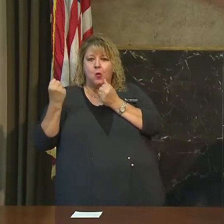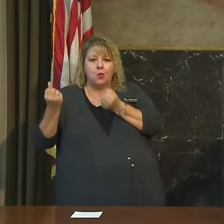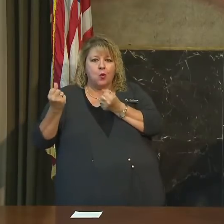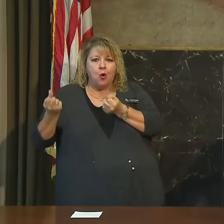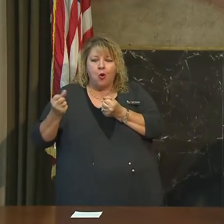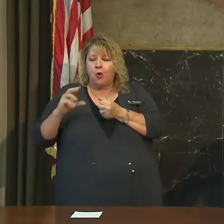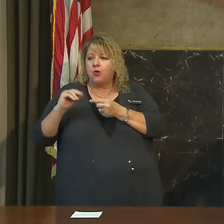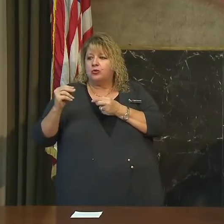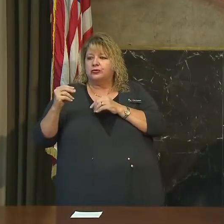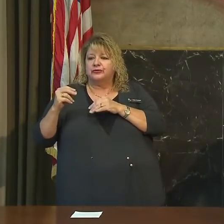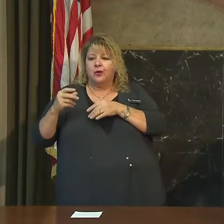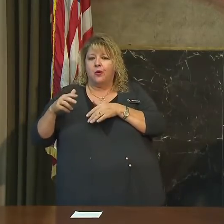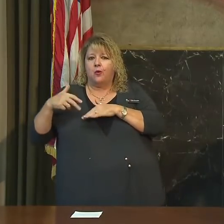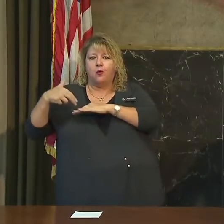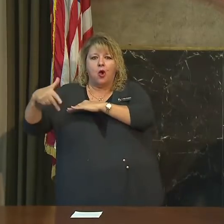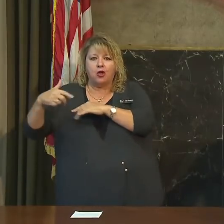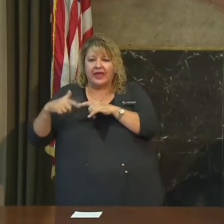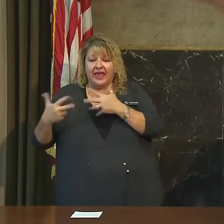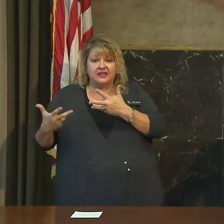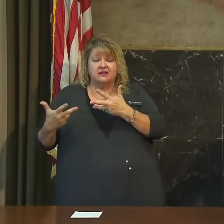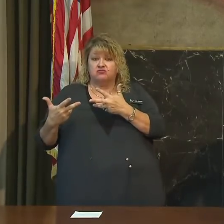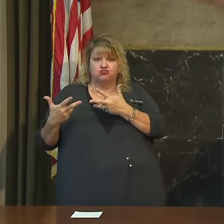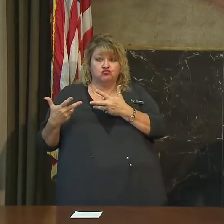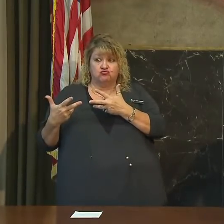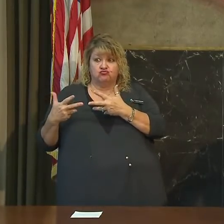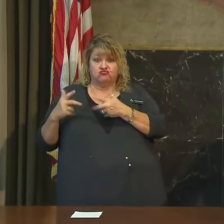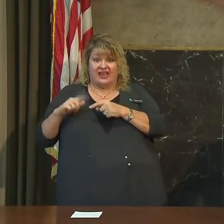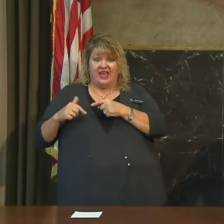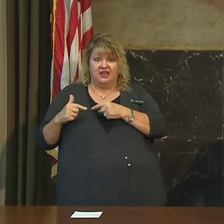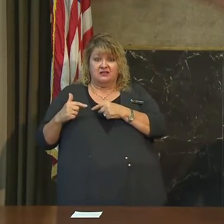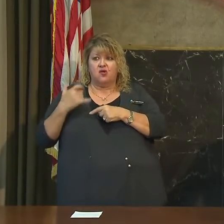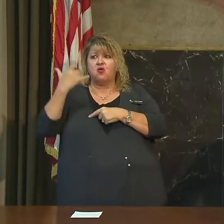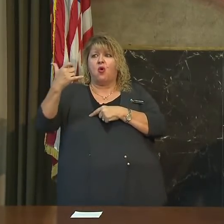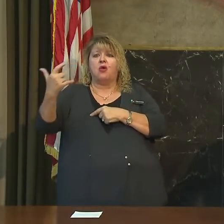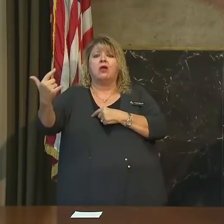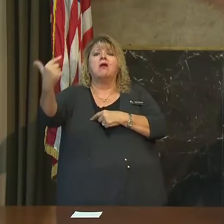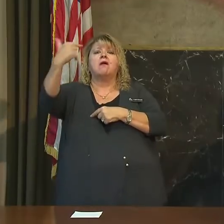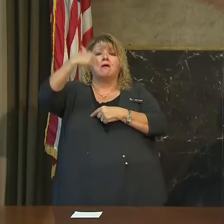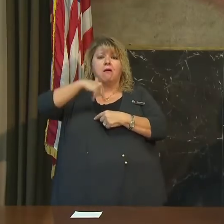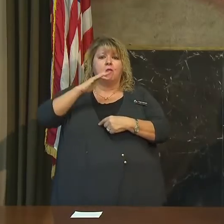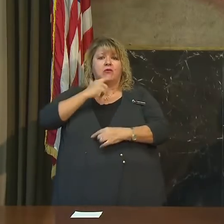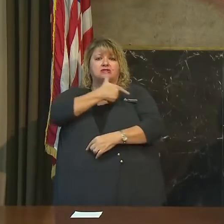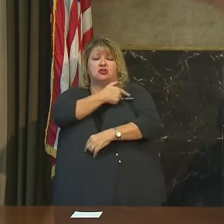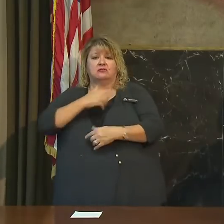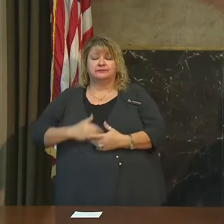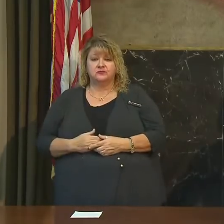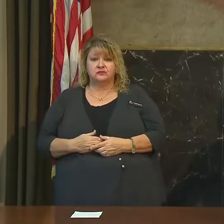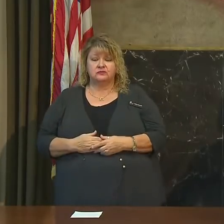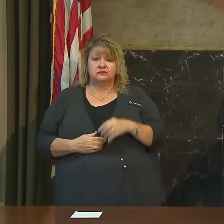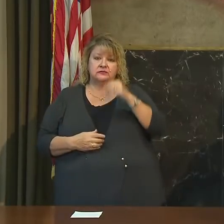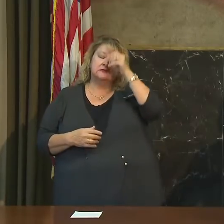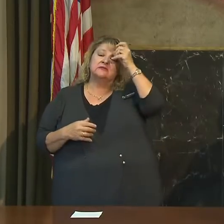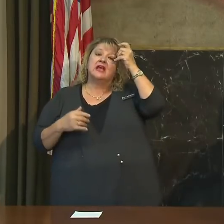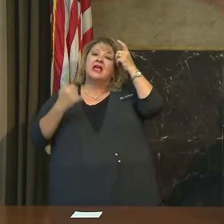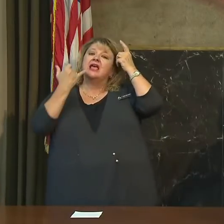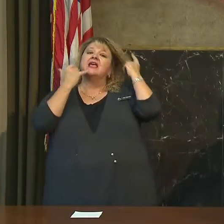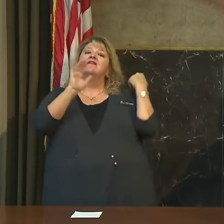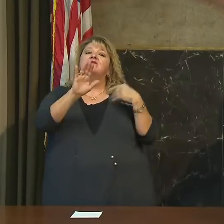If you've got an event at your church, or if your place of employment is wanting us to come